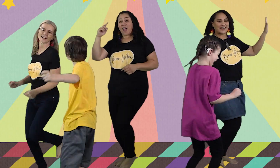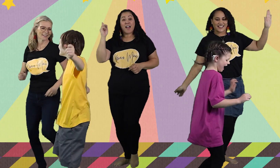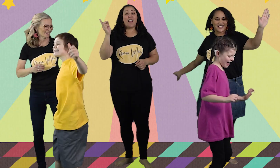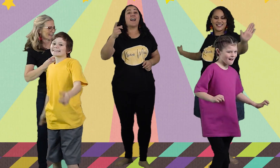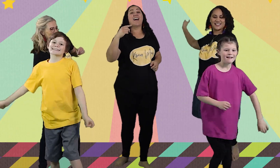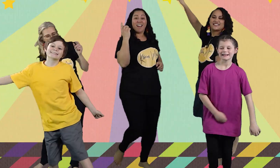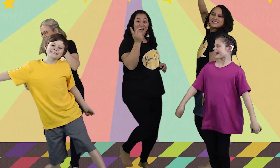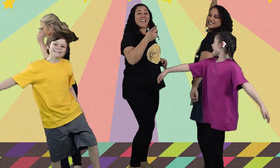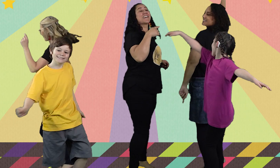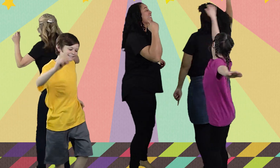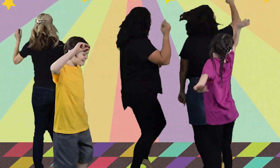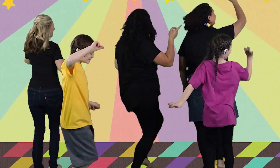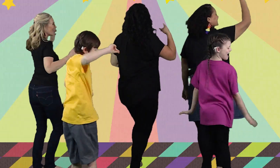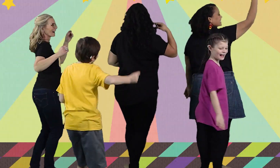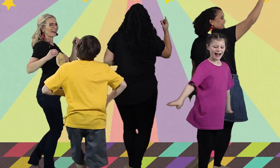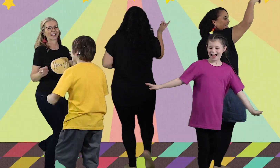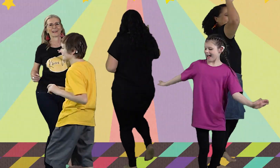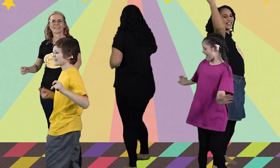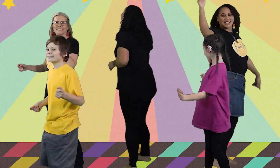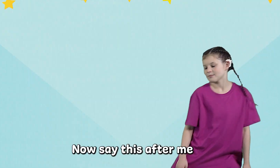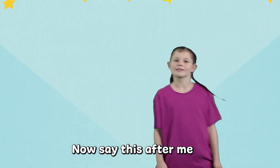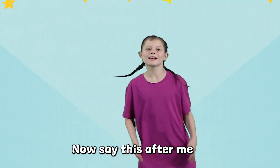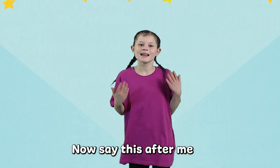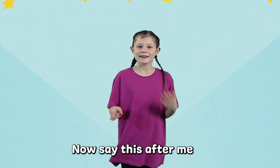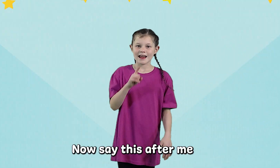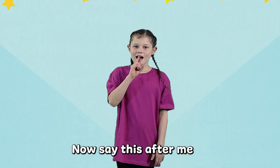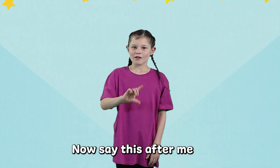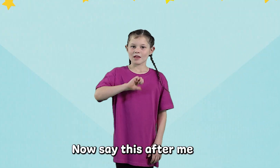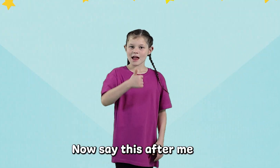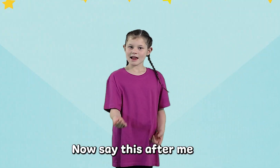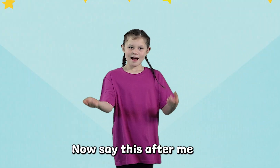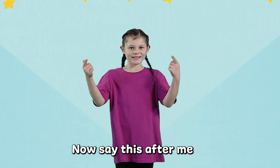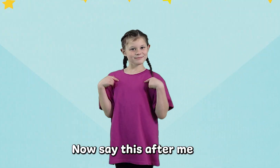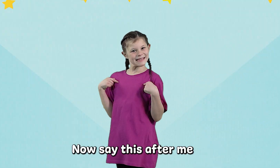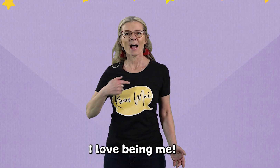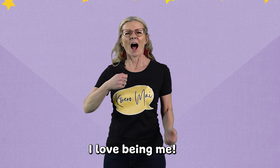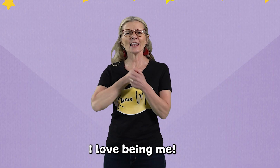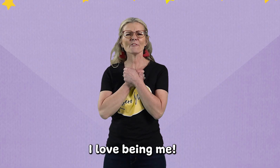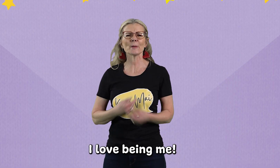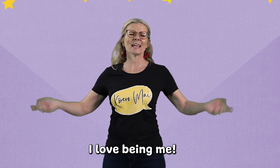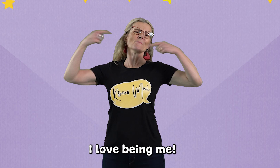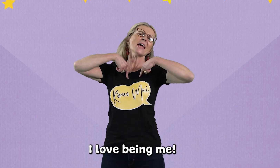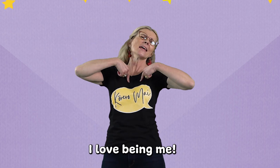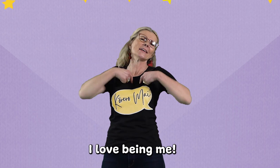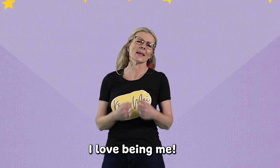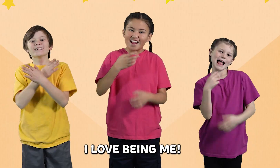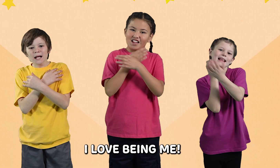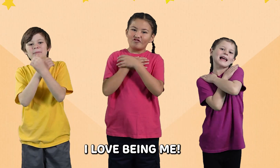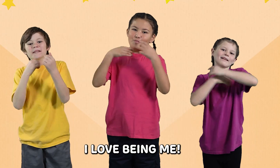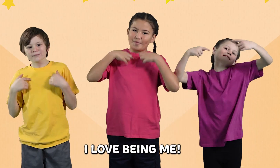kind. Hoodie, hear you. Now say this after me. I love being me! I love being